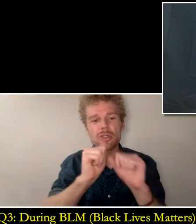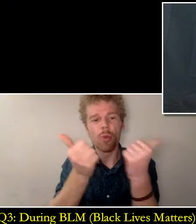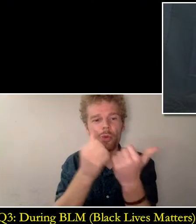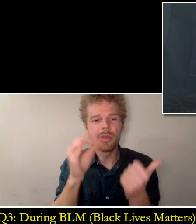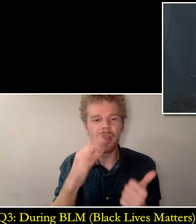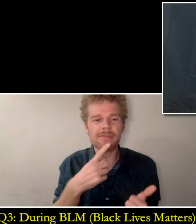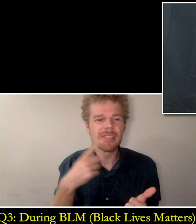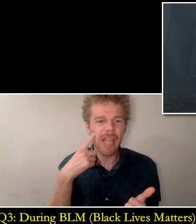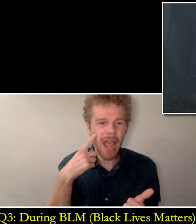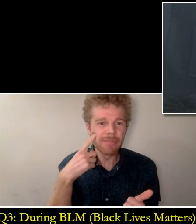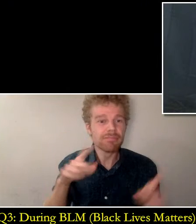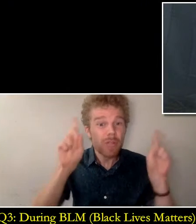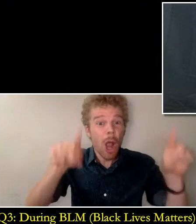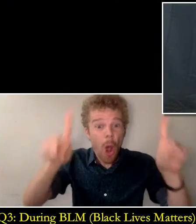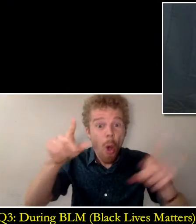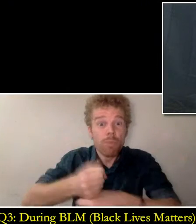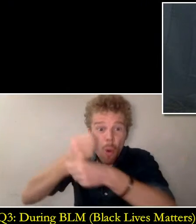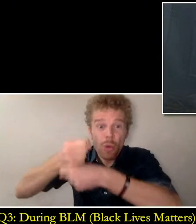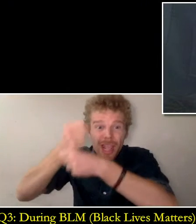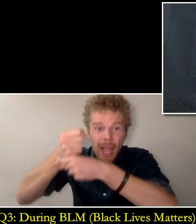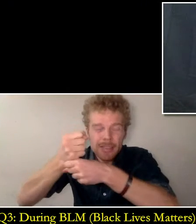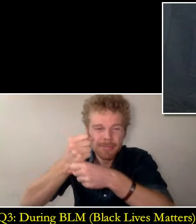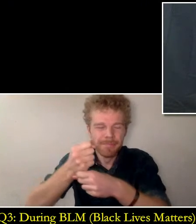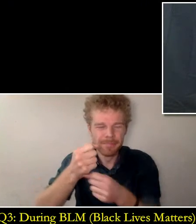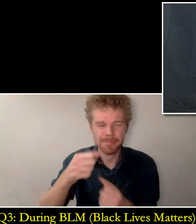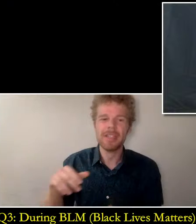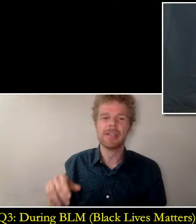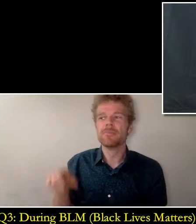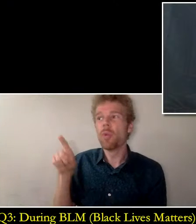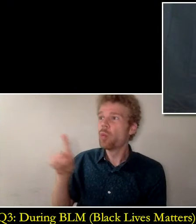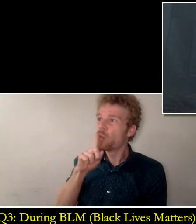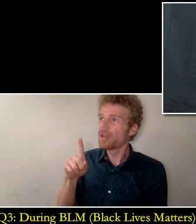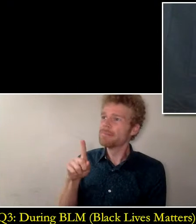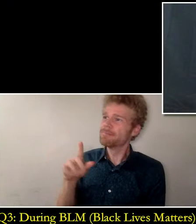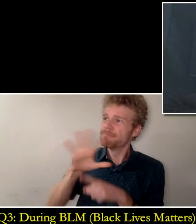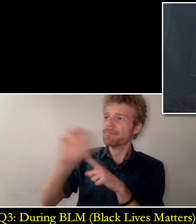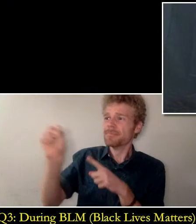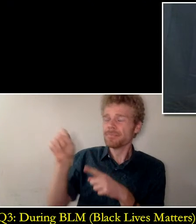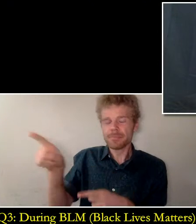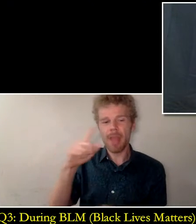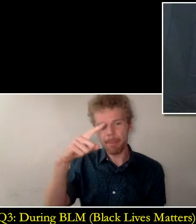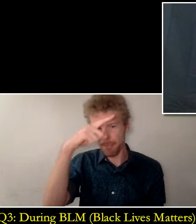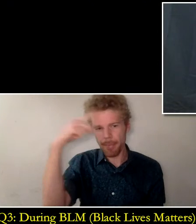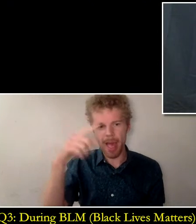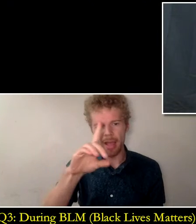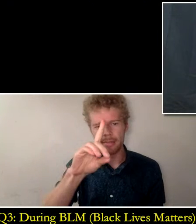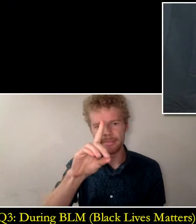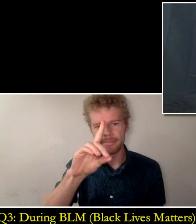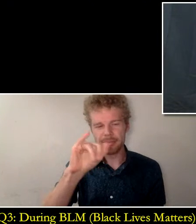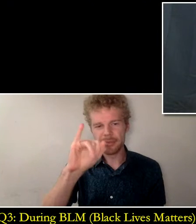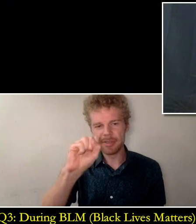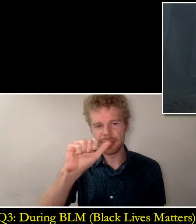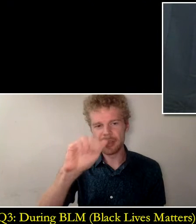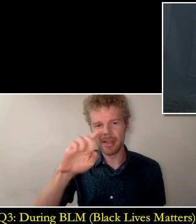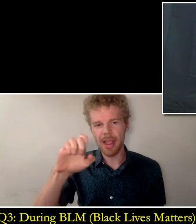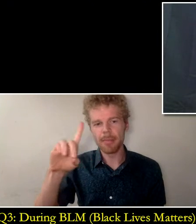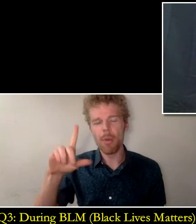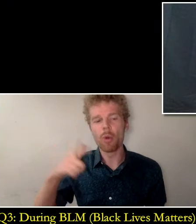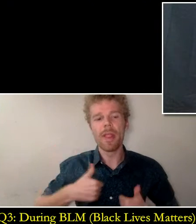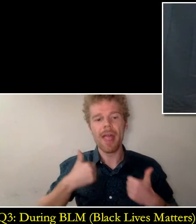Right. There was a lot that took place over the summer, and the DC Association of the Deaf really